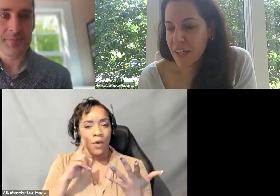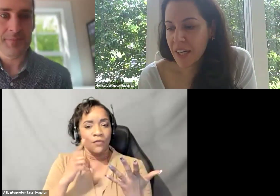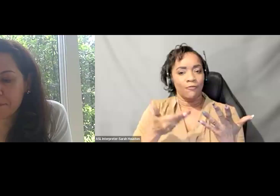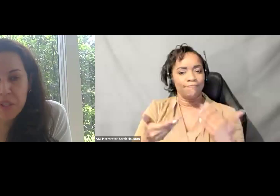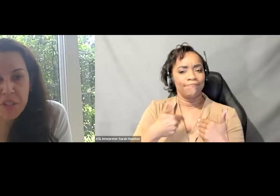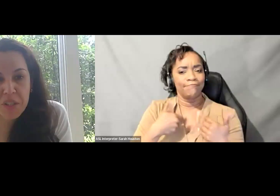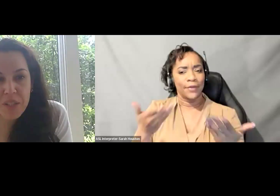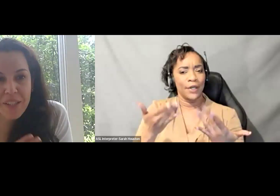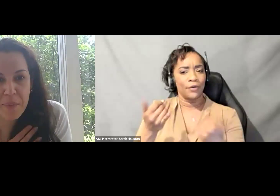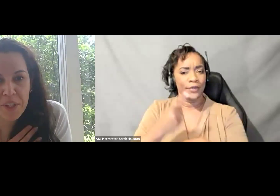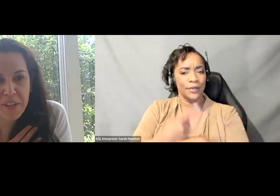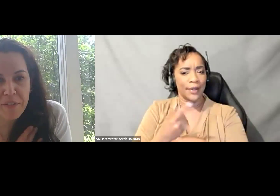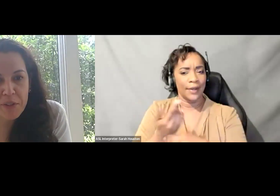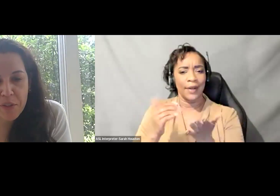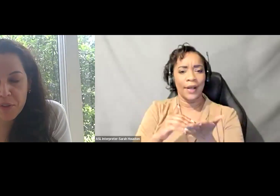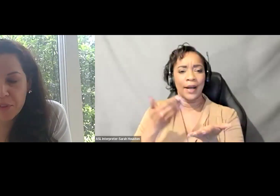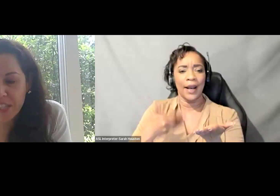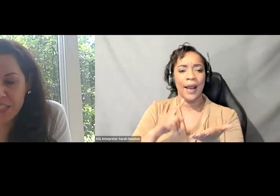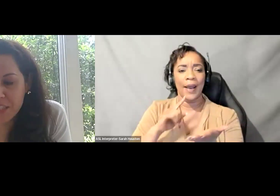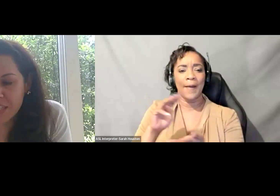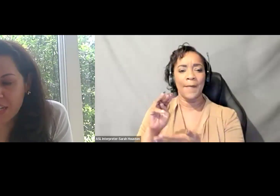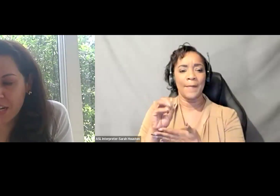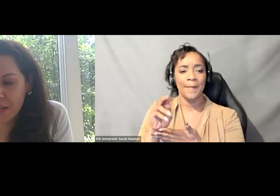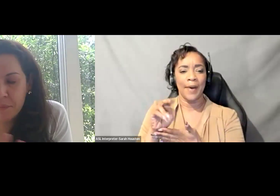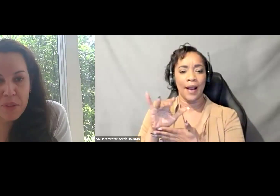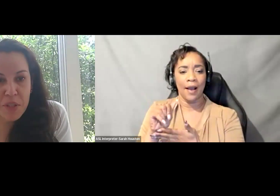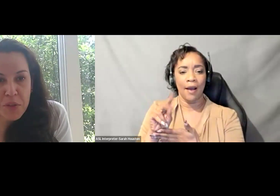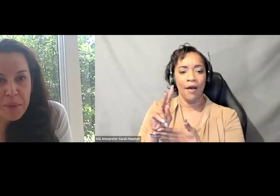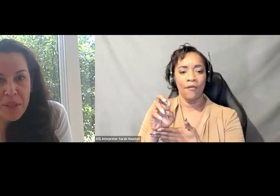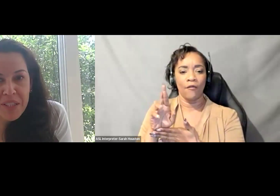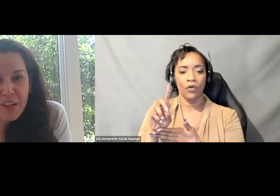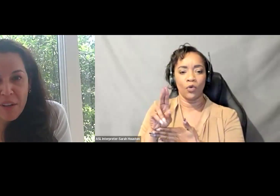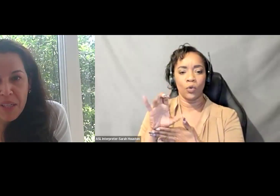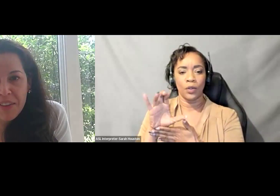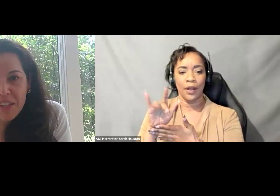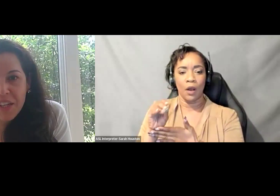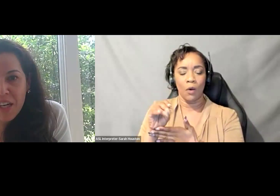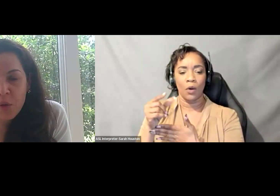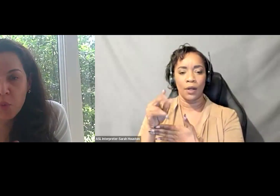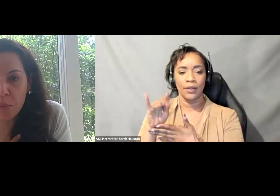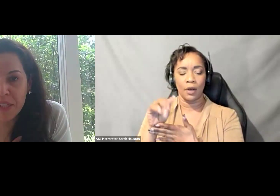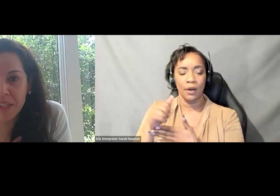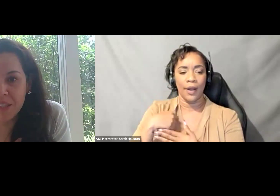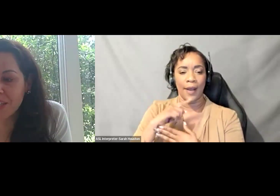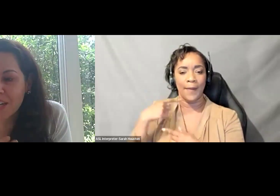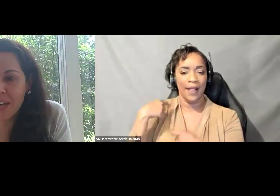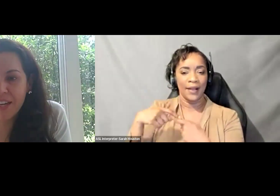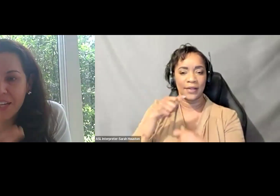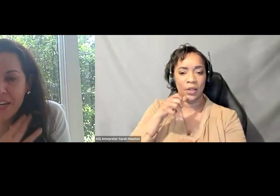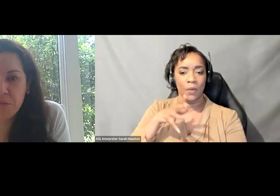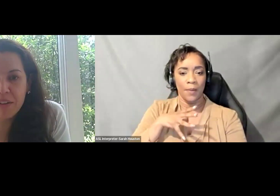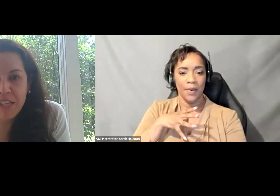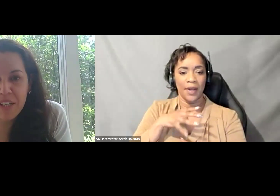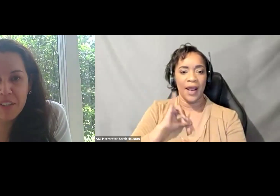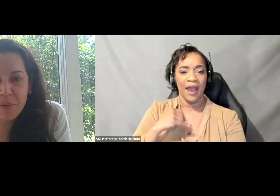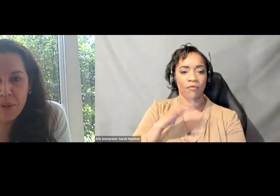today. Just again, I'm Monica Verduzco Gutierrez. Describing myself, I'm a Latina woman, and